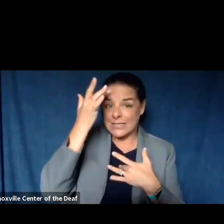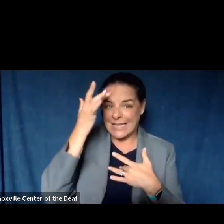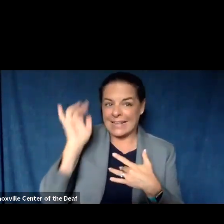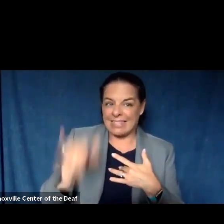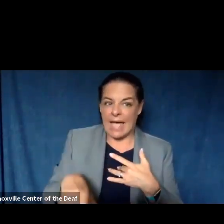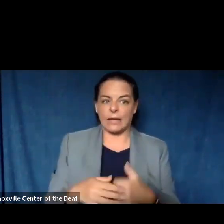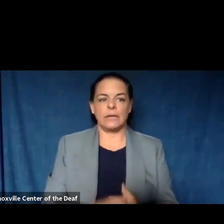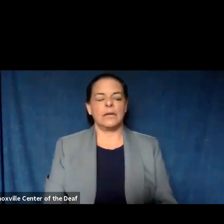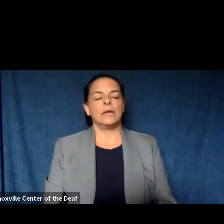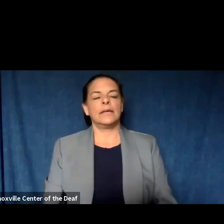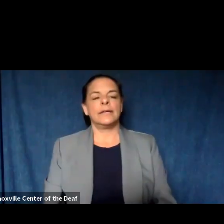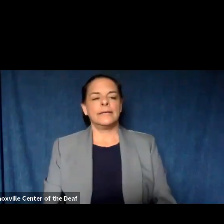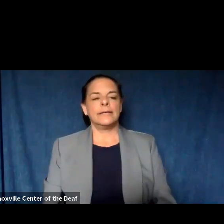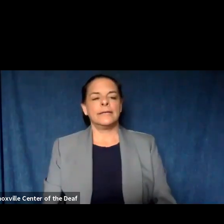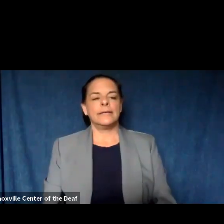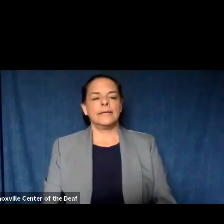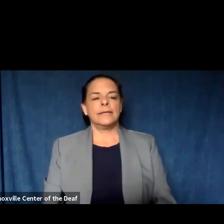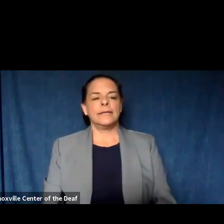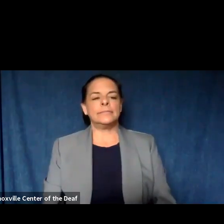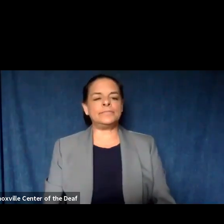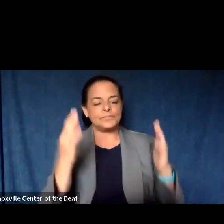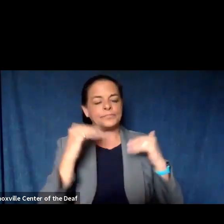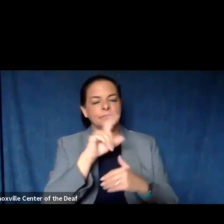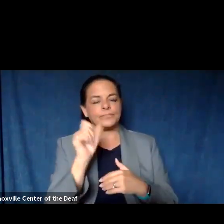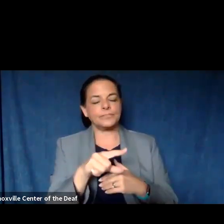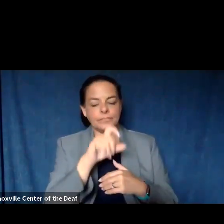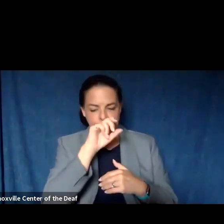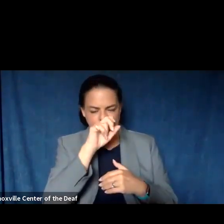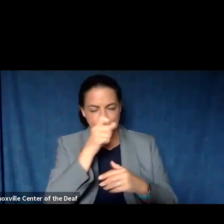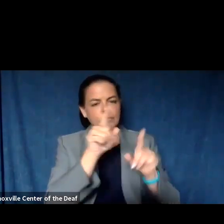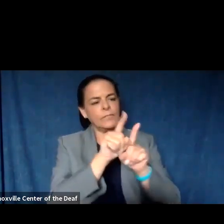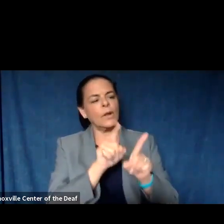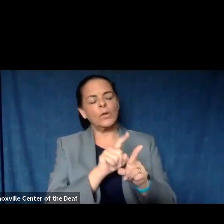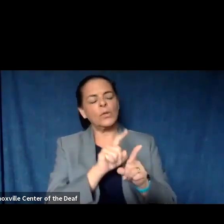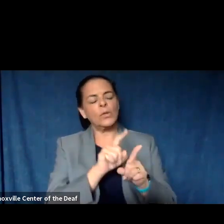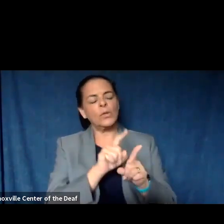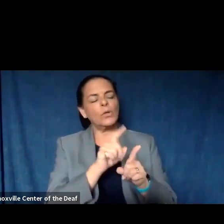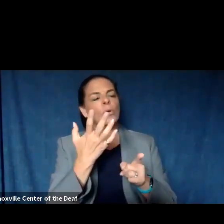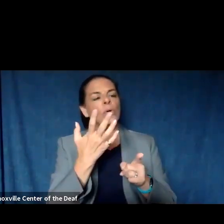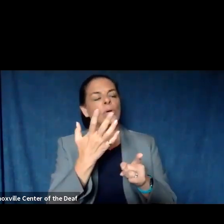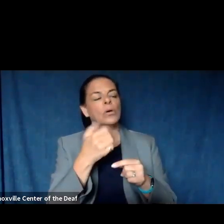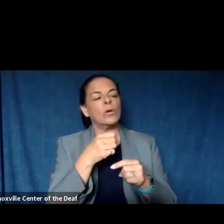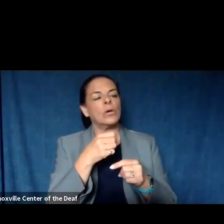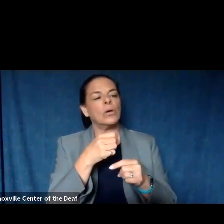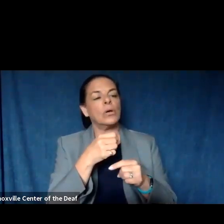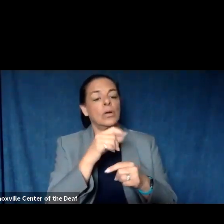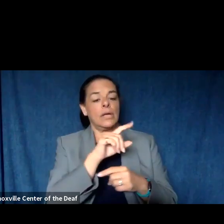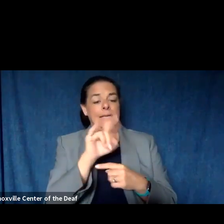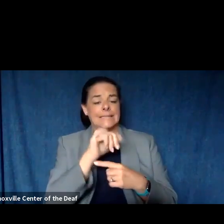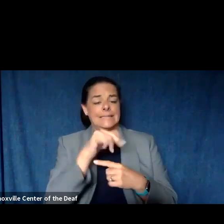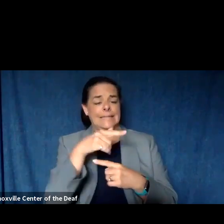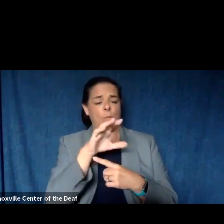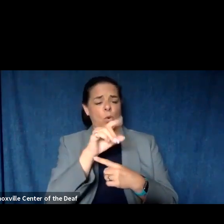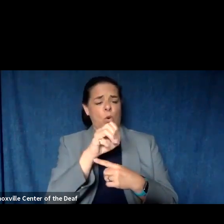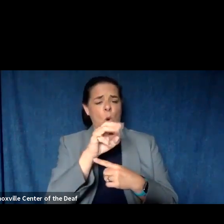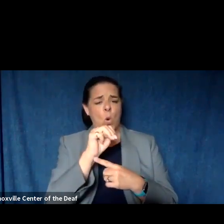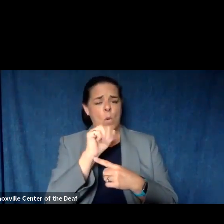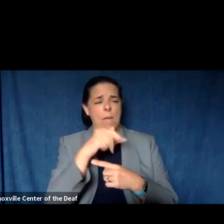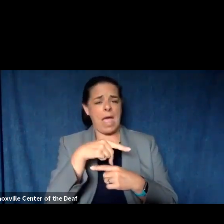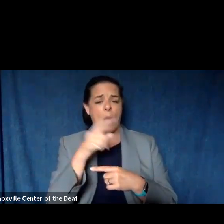there. Paul's follow-up question is also, what value do you place on having the zip code map? What are the